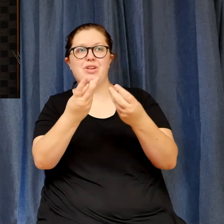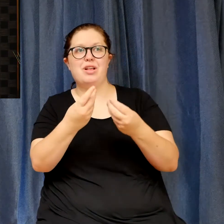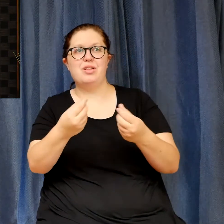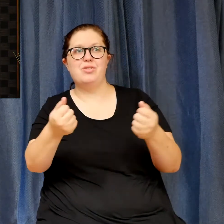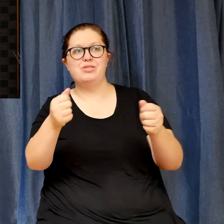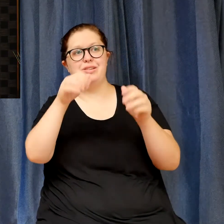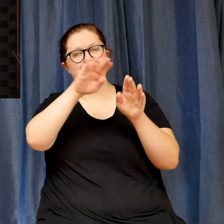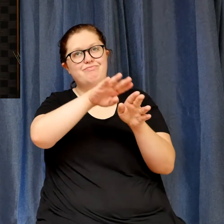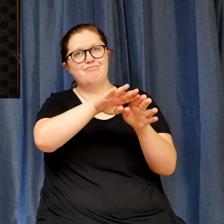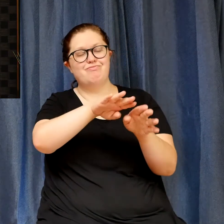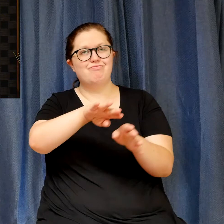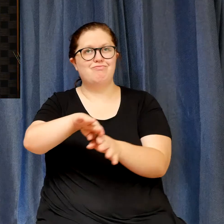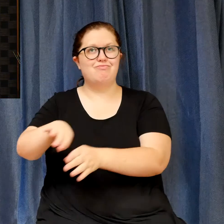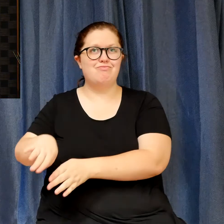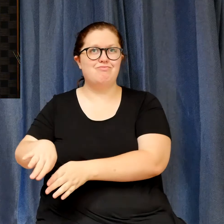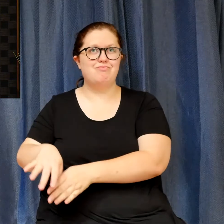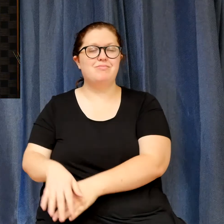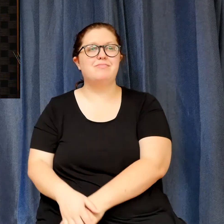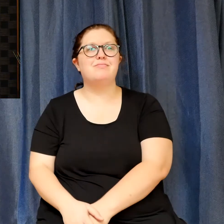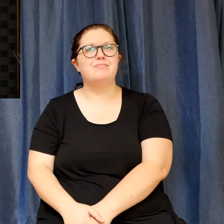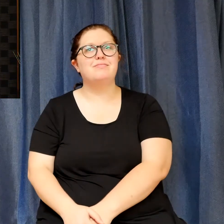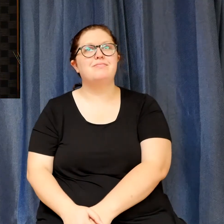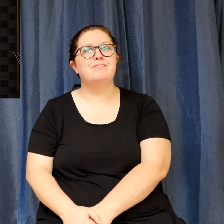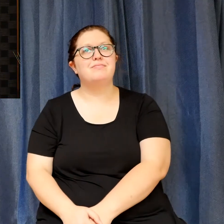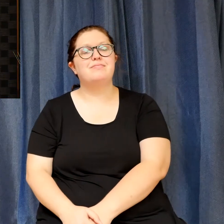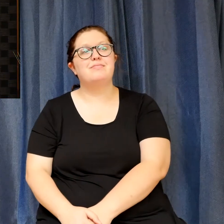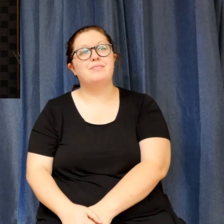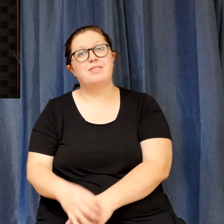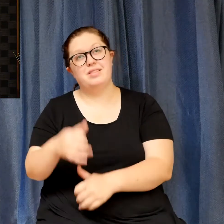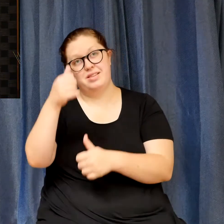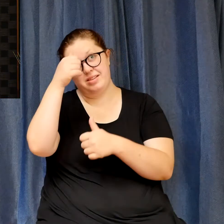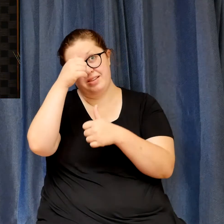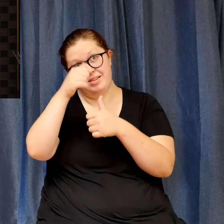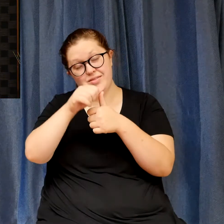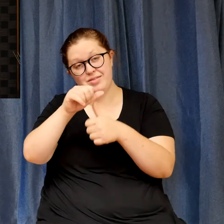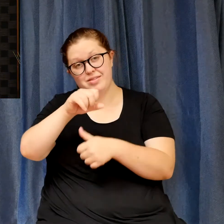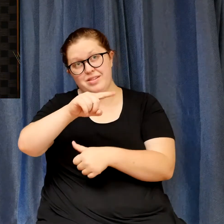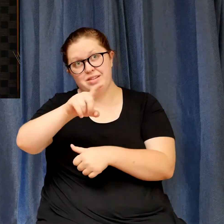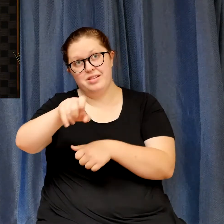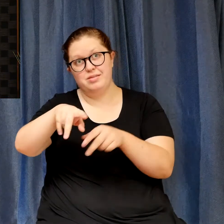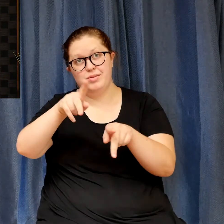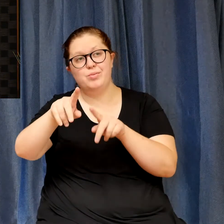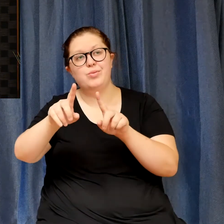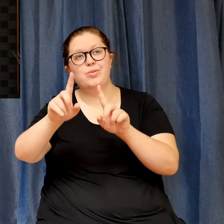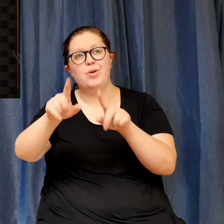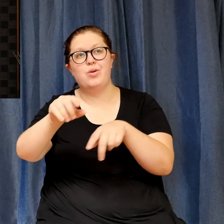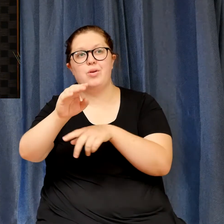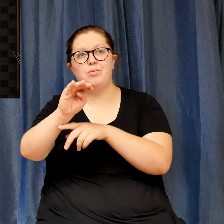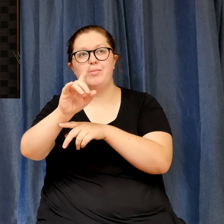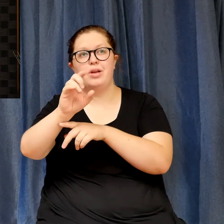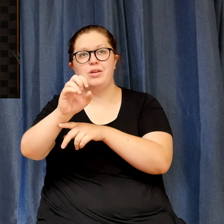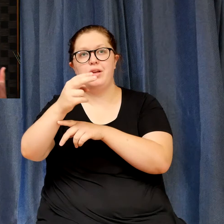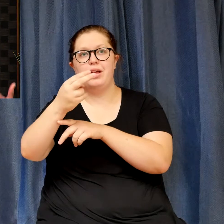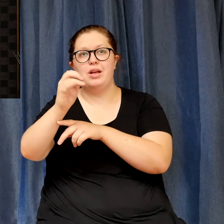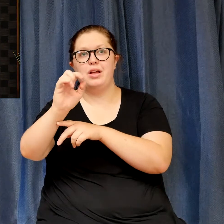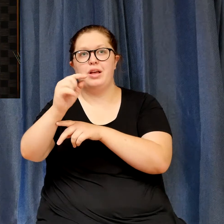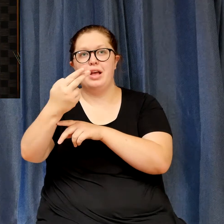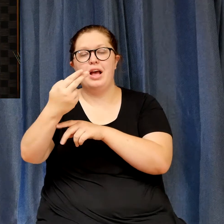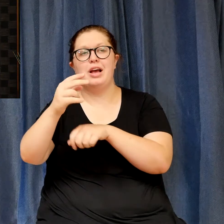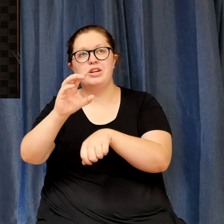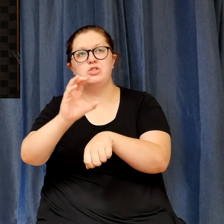solutions. I remember asking the members of Mile High Church at this time that I